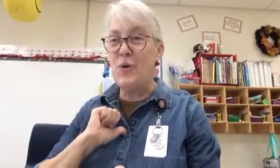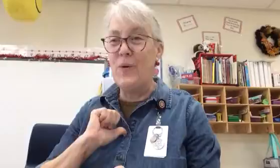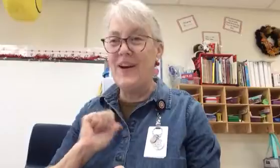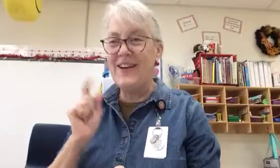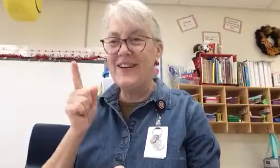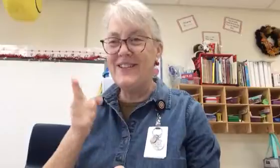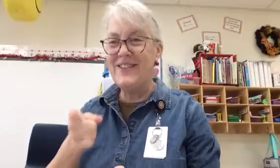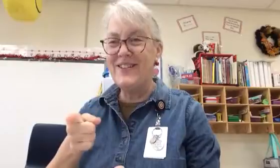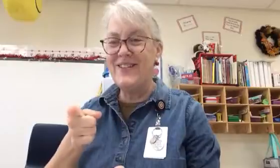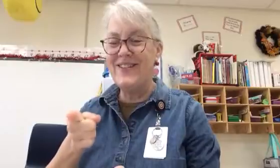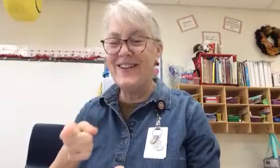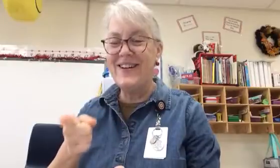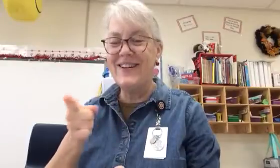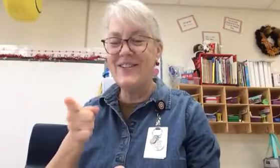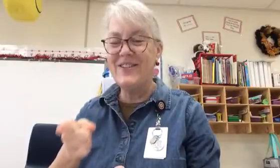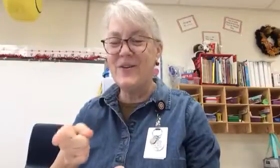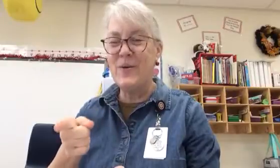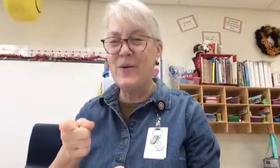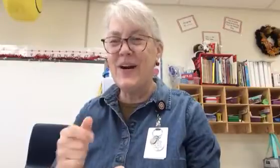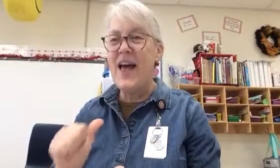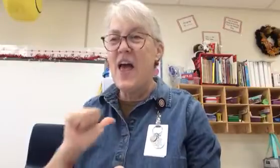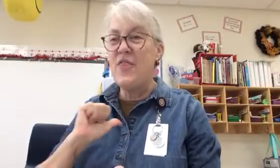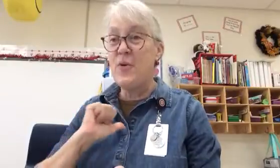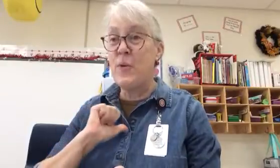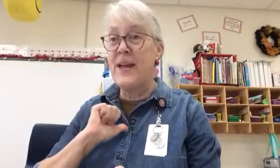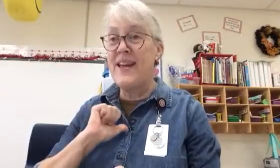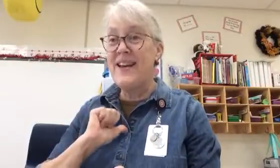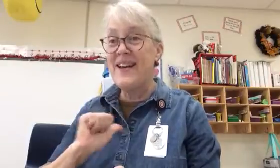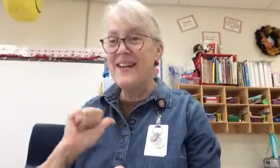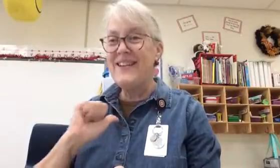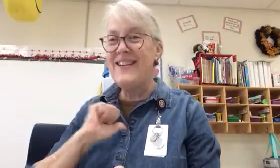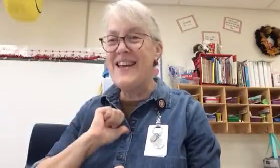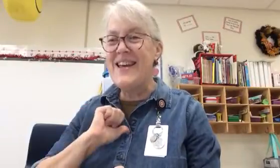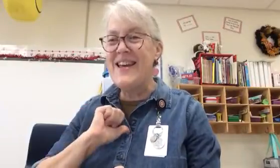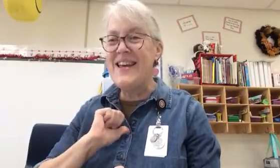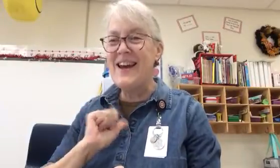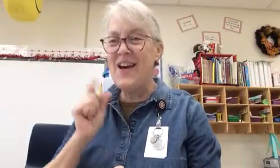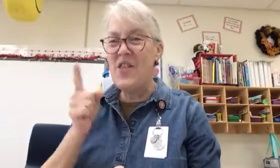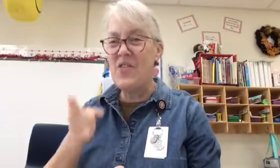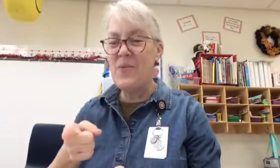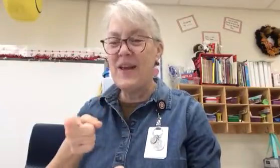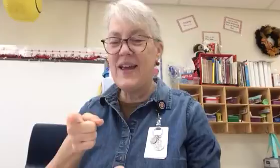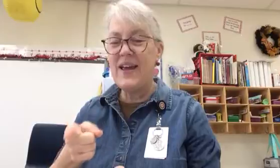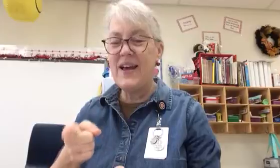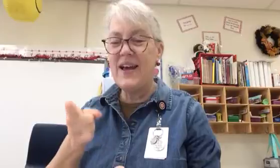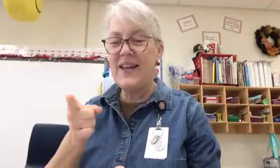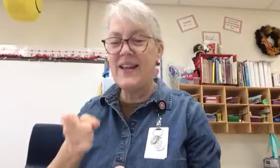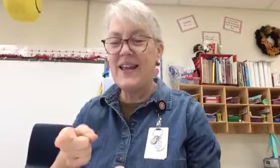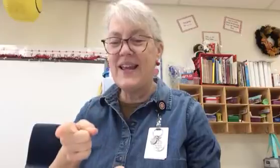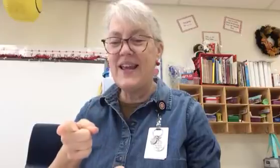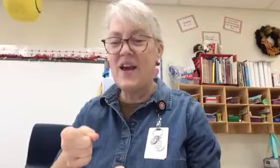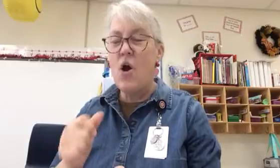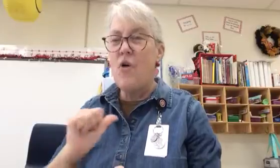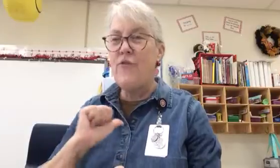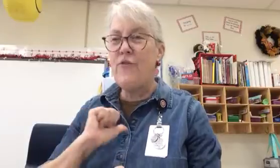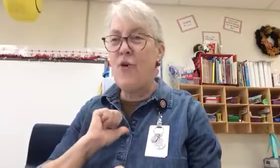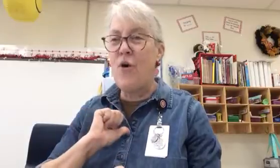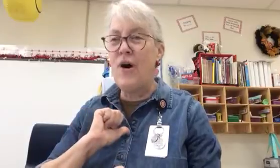three knee four